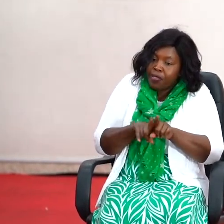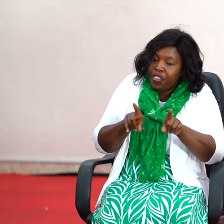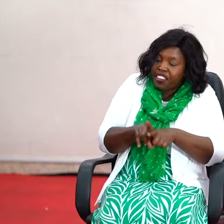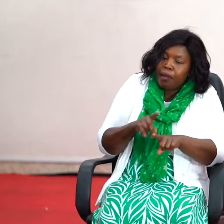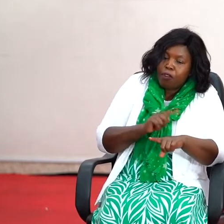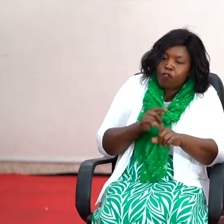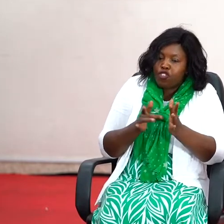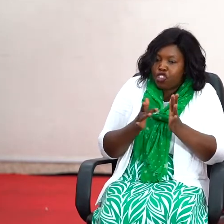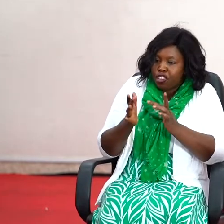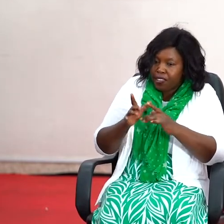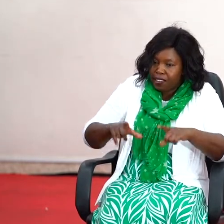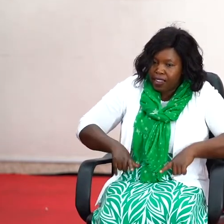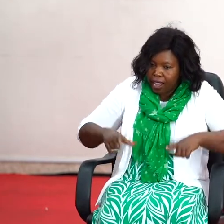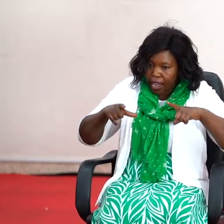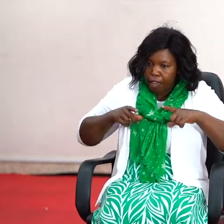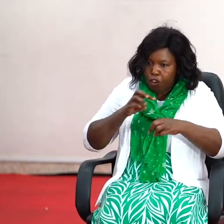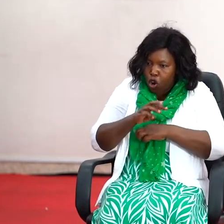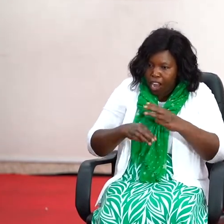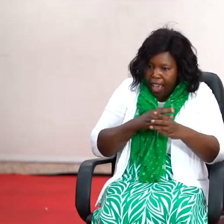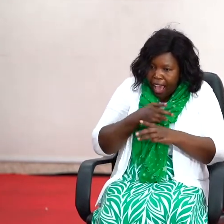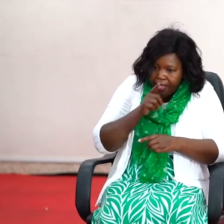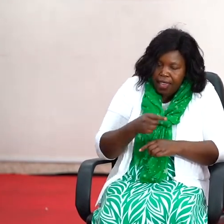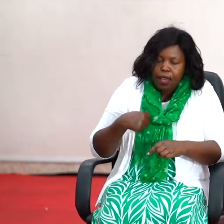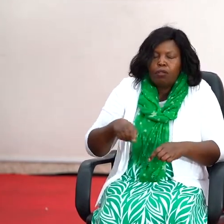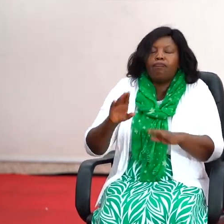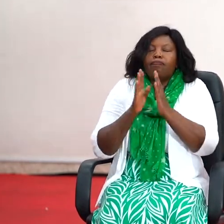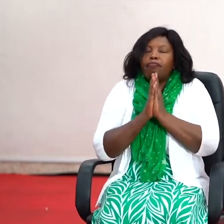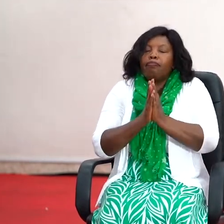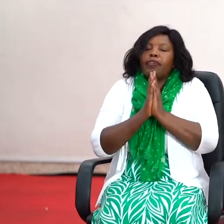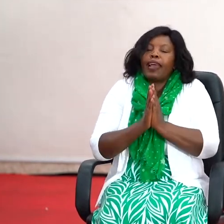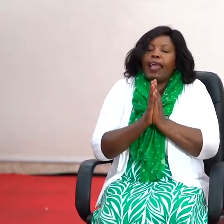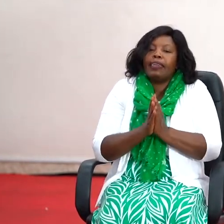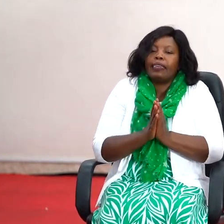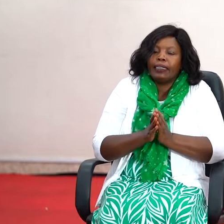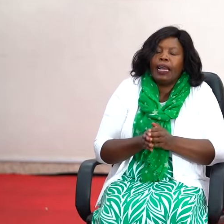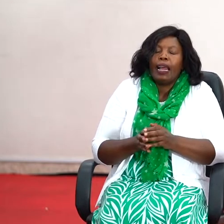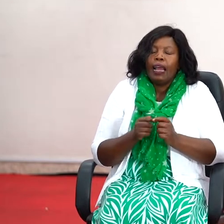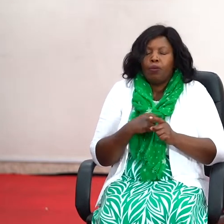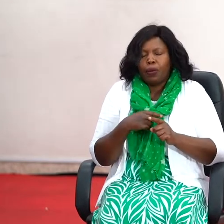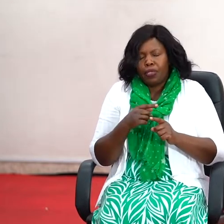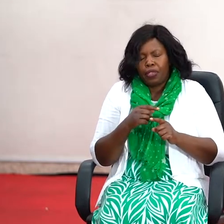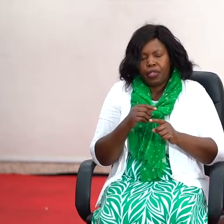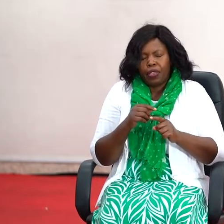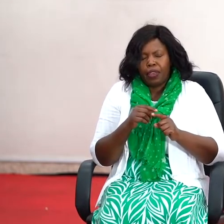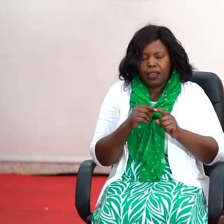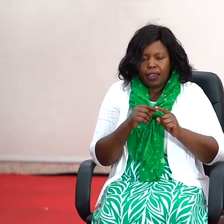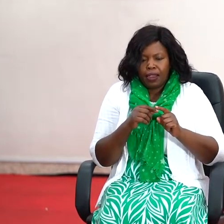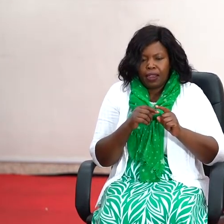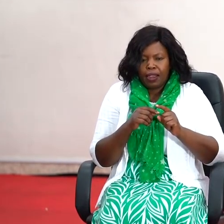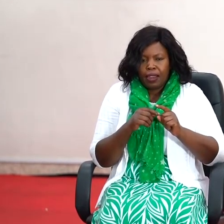days of Jesus' life on earth, he offered up prayers and petitions with fervent cries